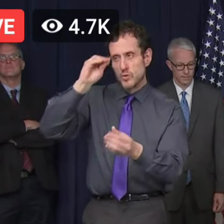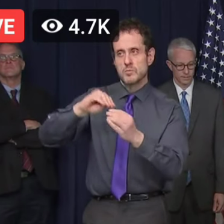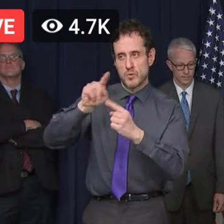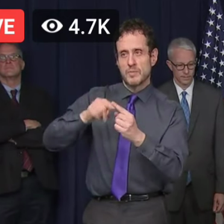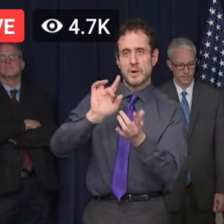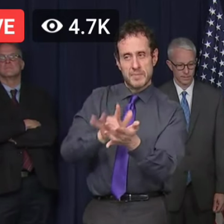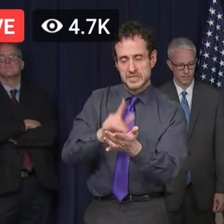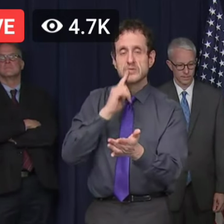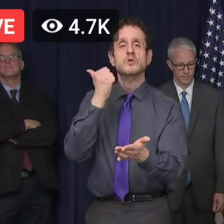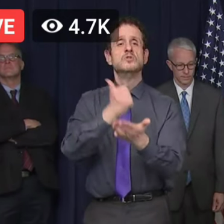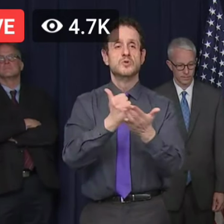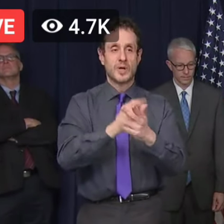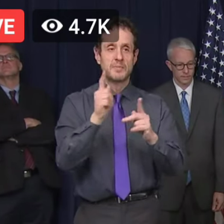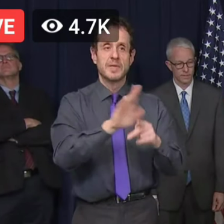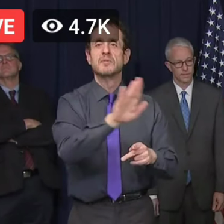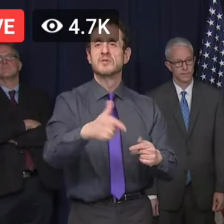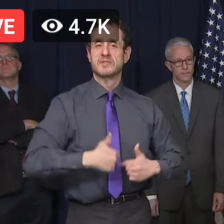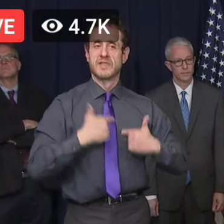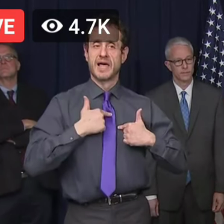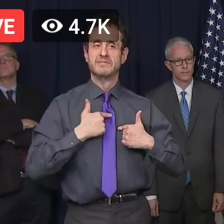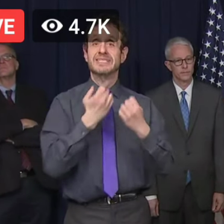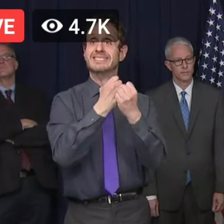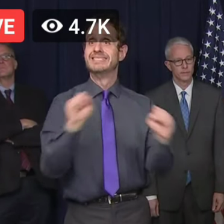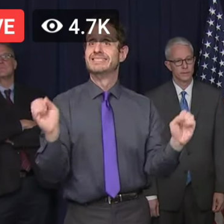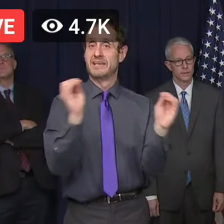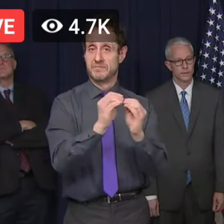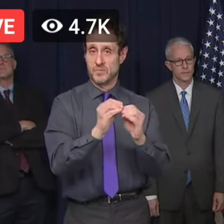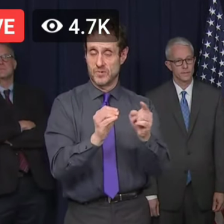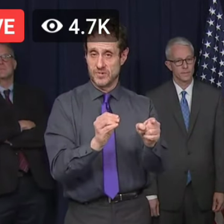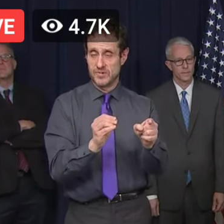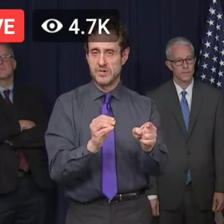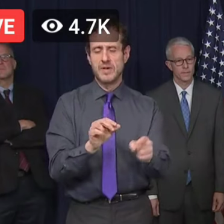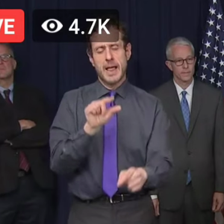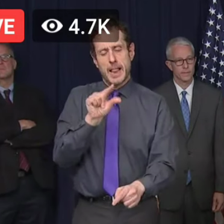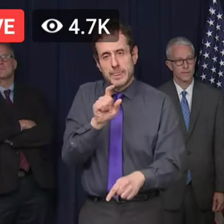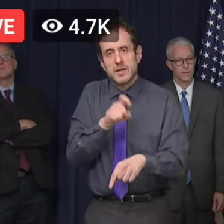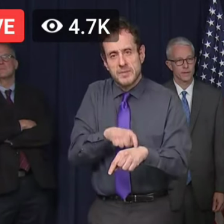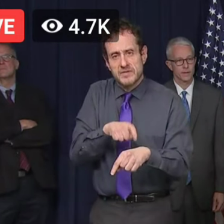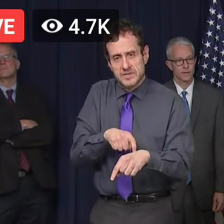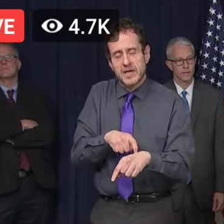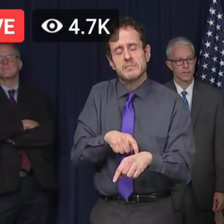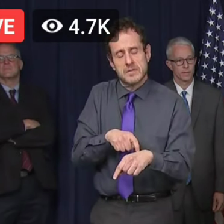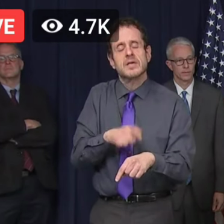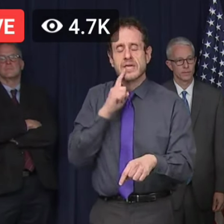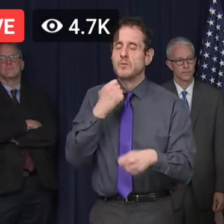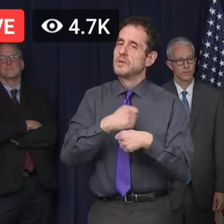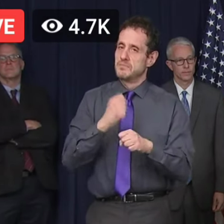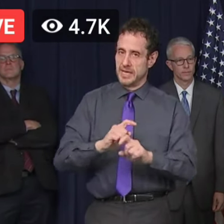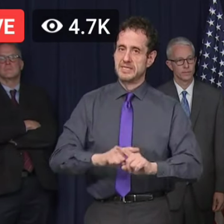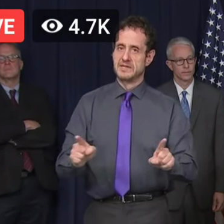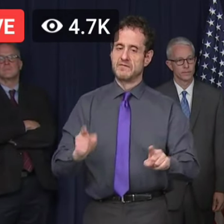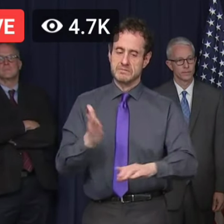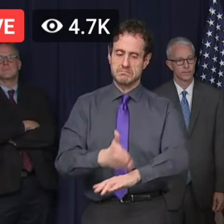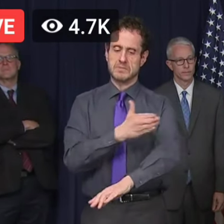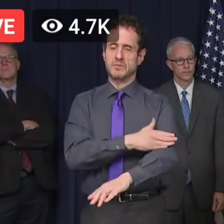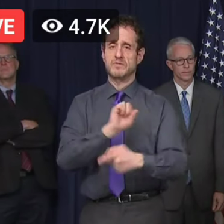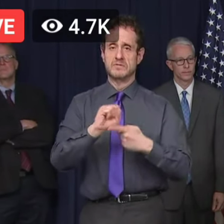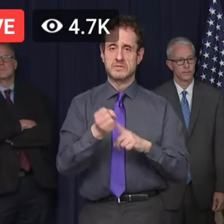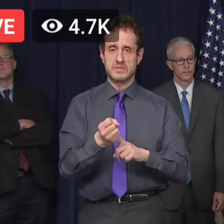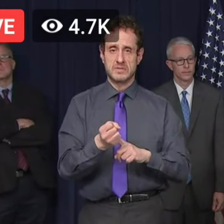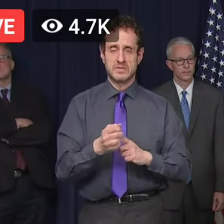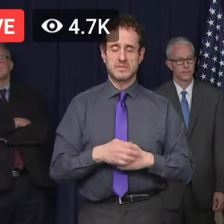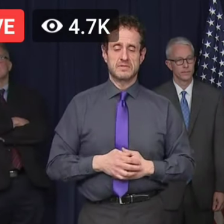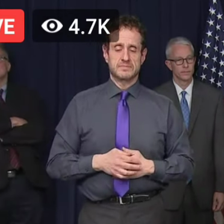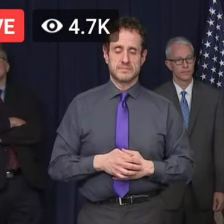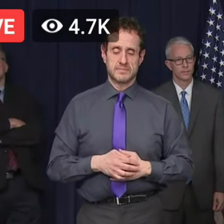save more lives. Even a little time, it makes a huge difference. It will take more than a week to start seeing